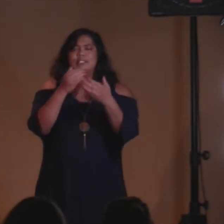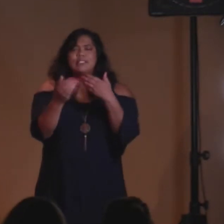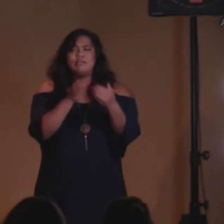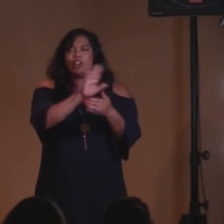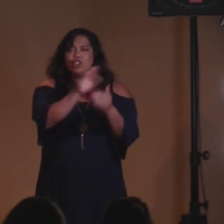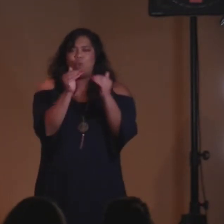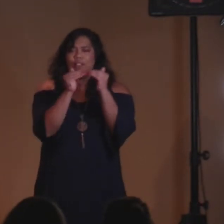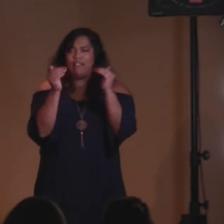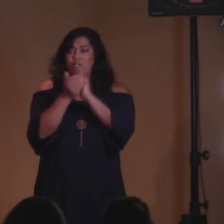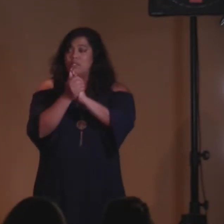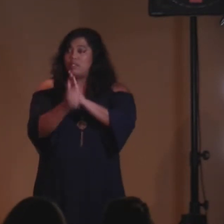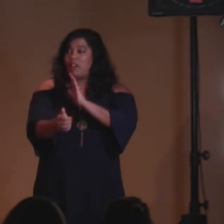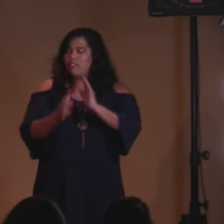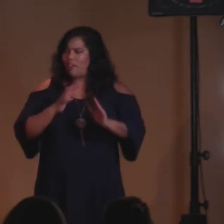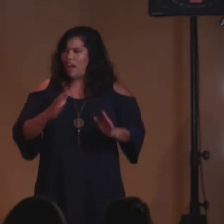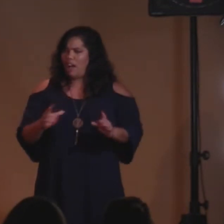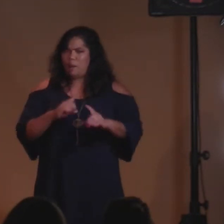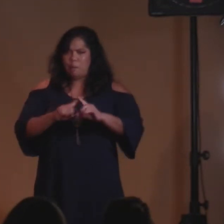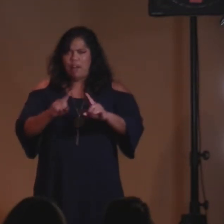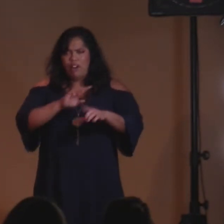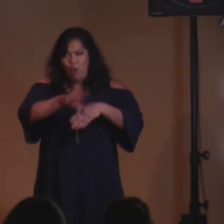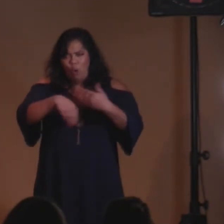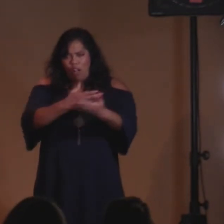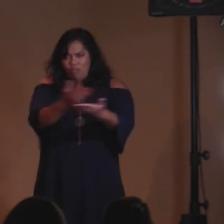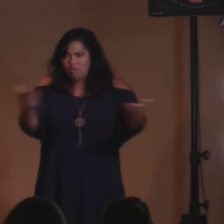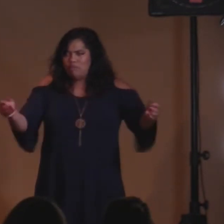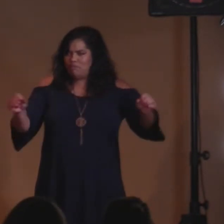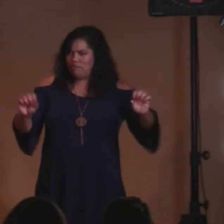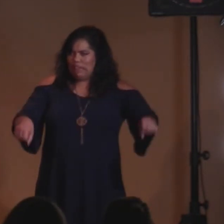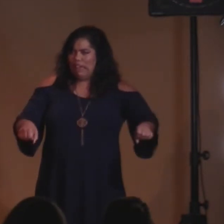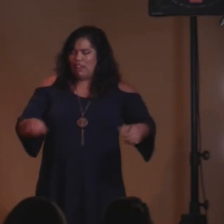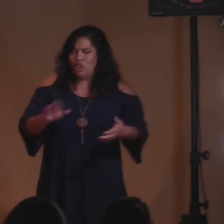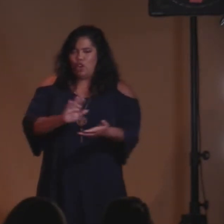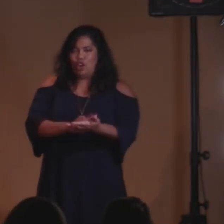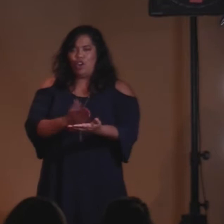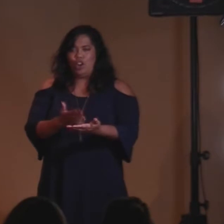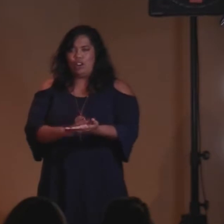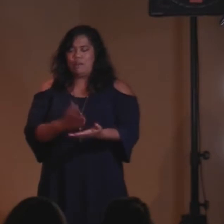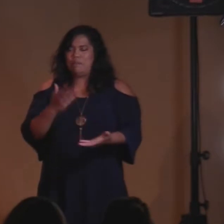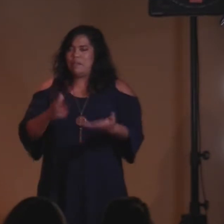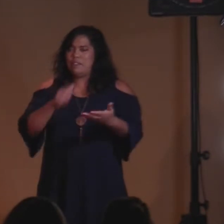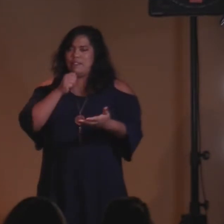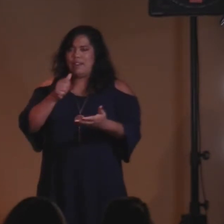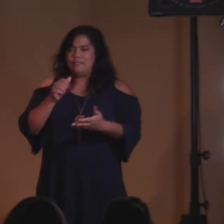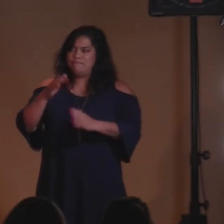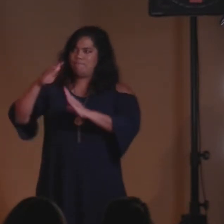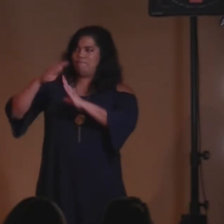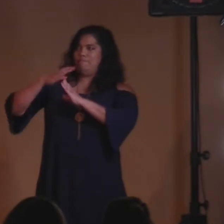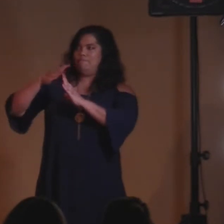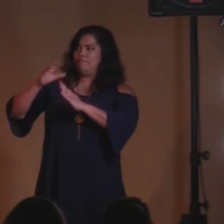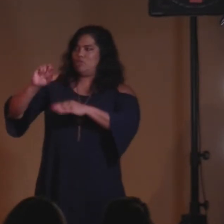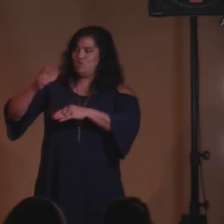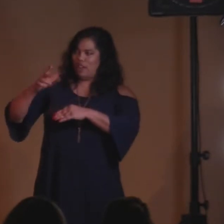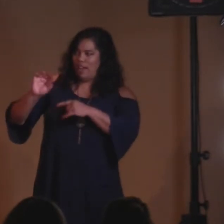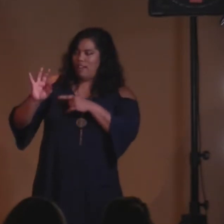not everyone is a chef. And not everyone wants to go to the degree to become a chef.